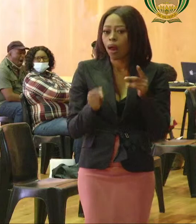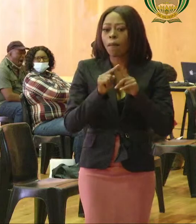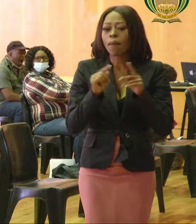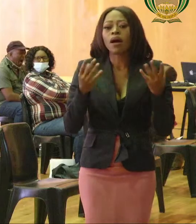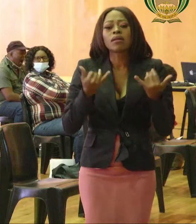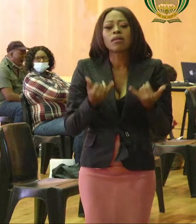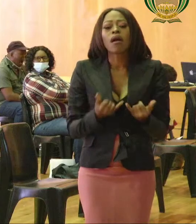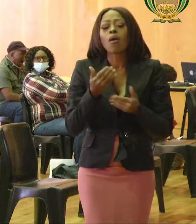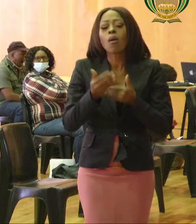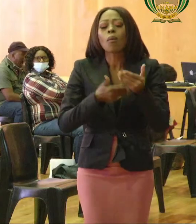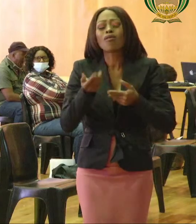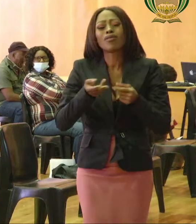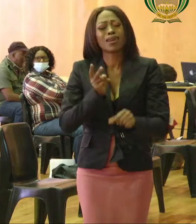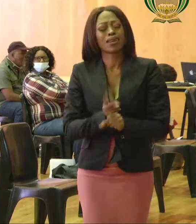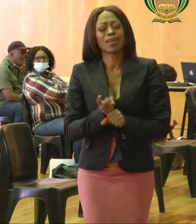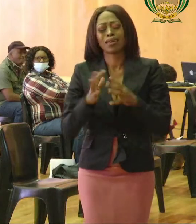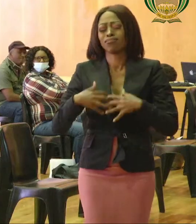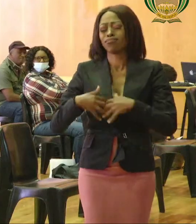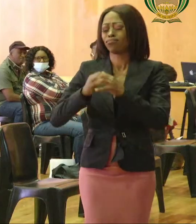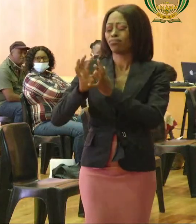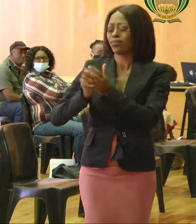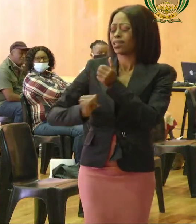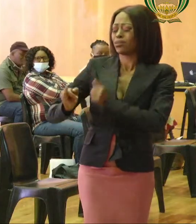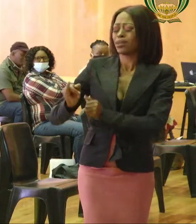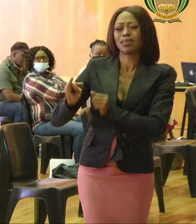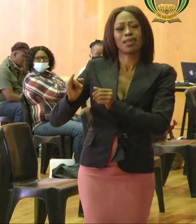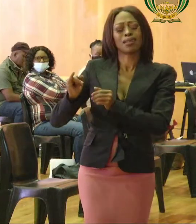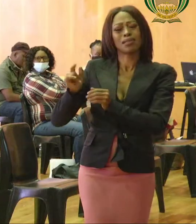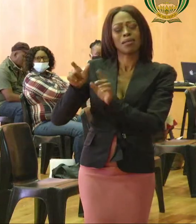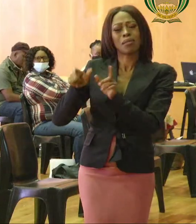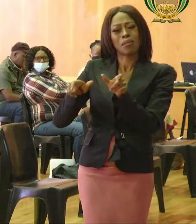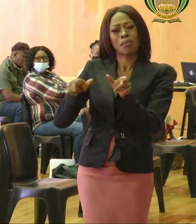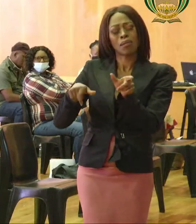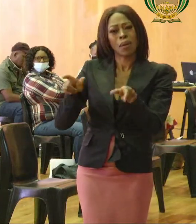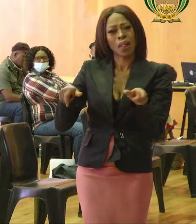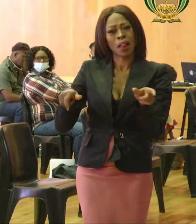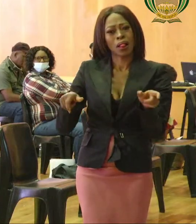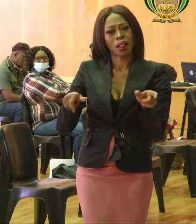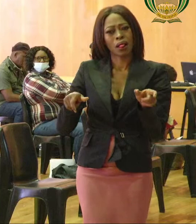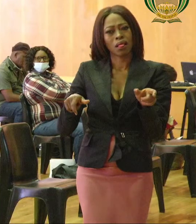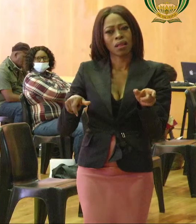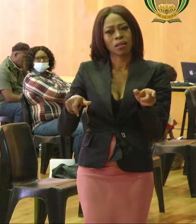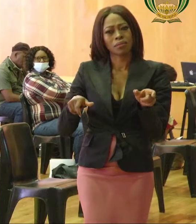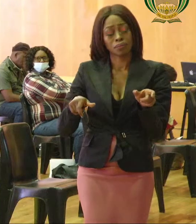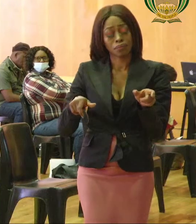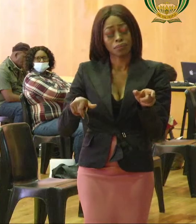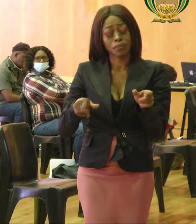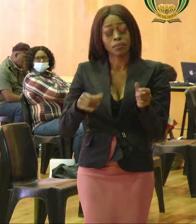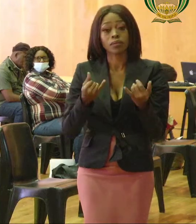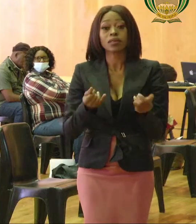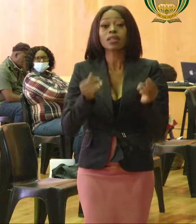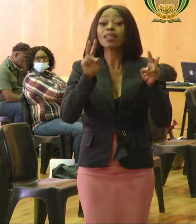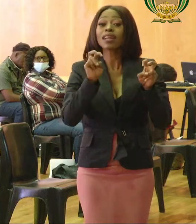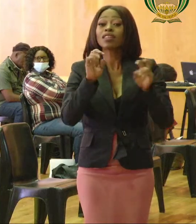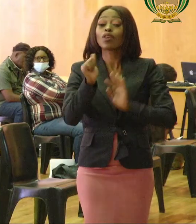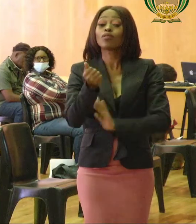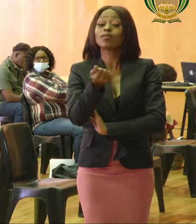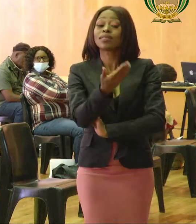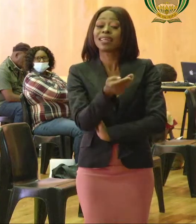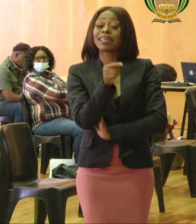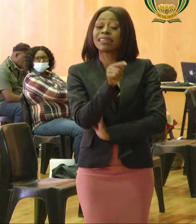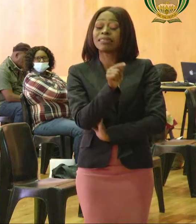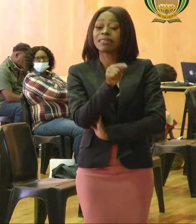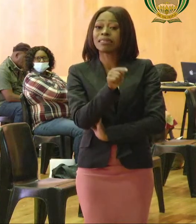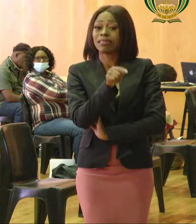zi-process siqale sivuse i-independent. Umcimbi wethemda nguwo lo wenza ilizwe